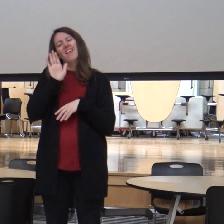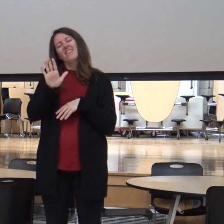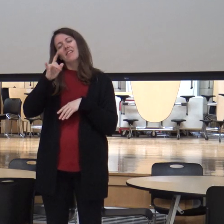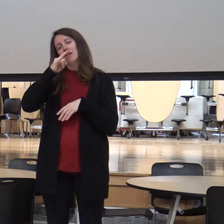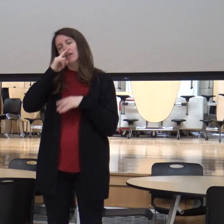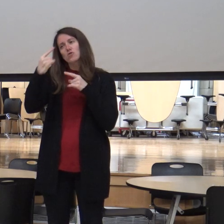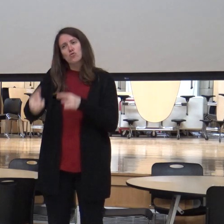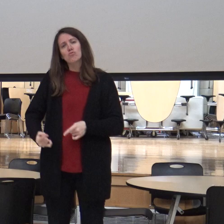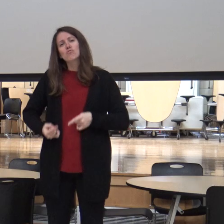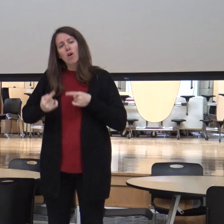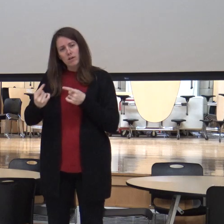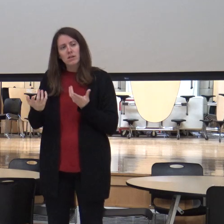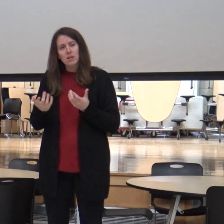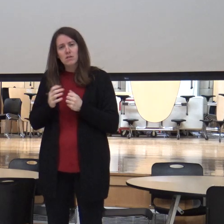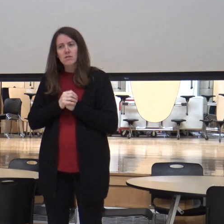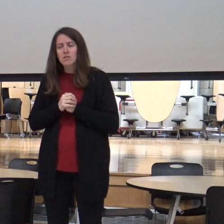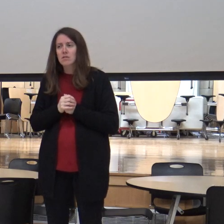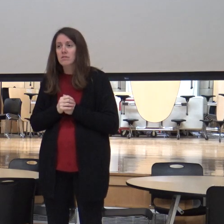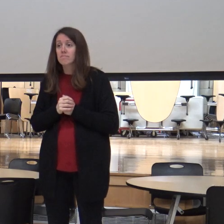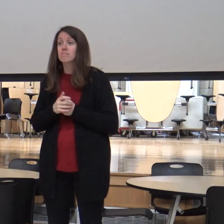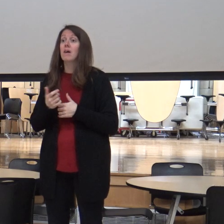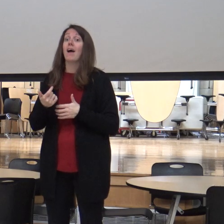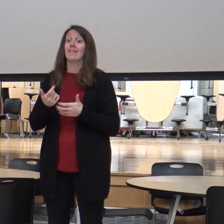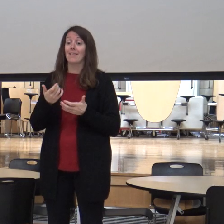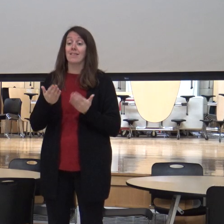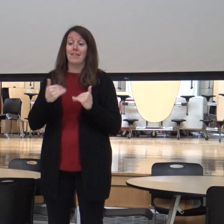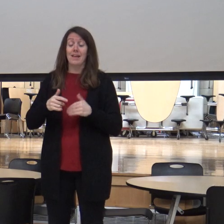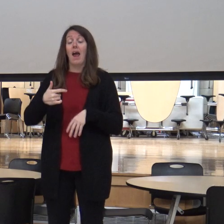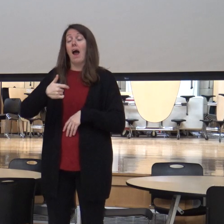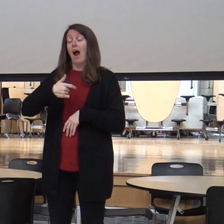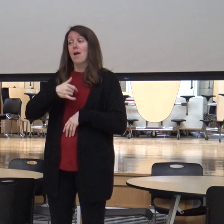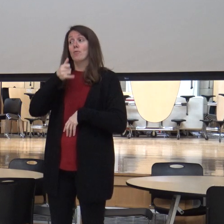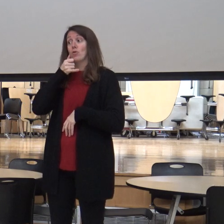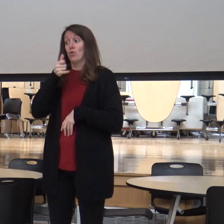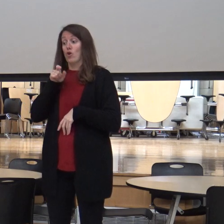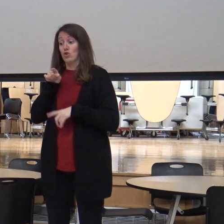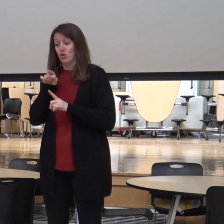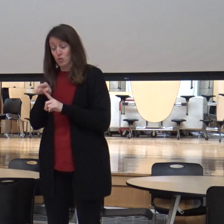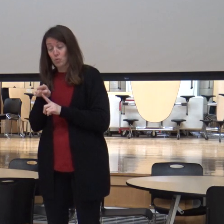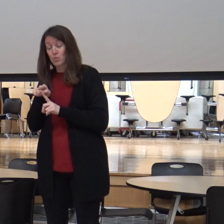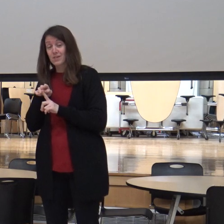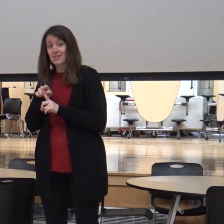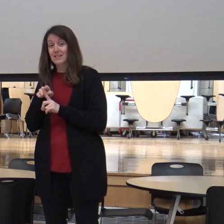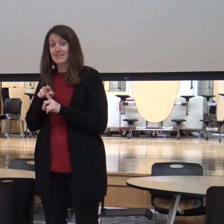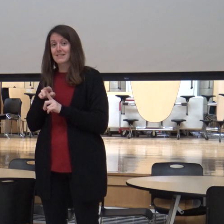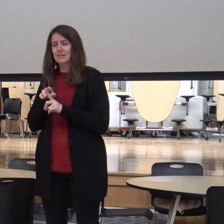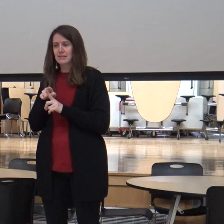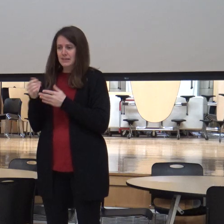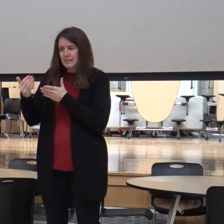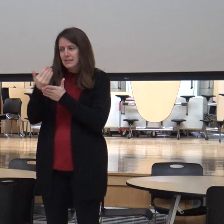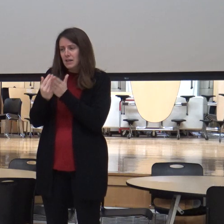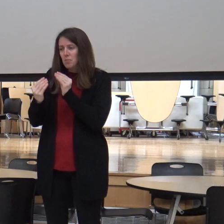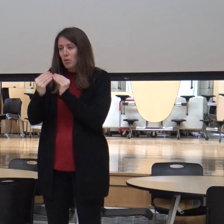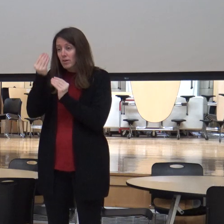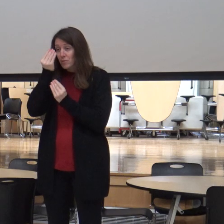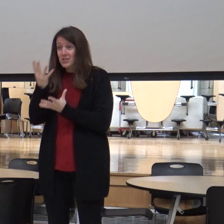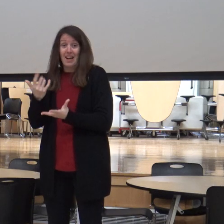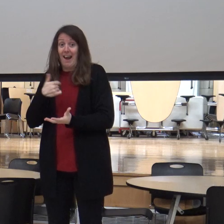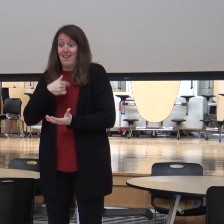these thoughts of hurting themselves. I'm gonna give you a call, I'm gonna get some information if we need to. And again, I don't care if it's